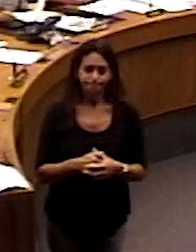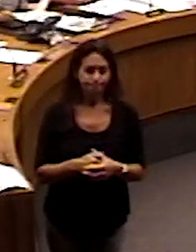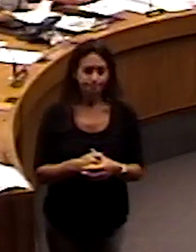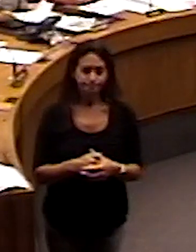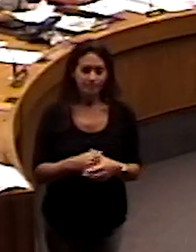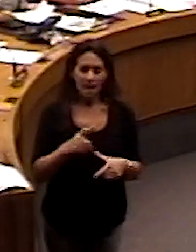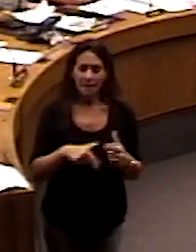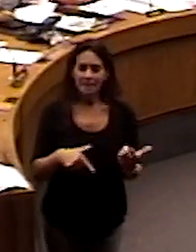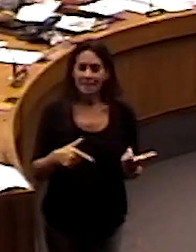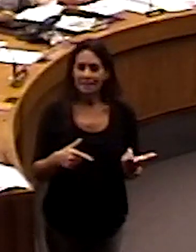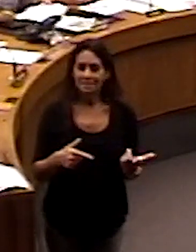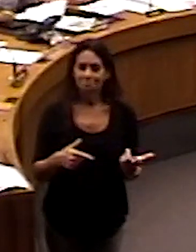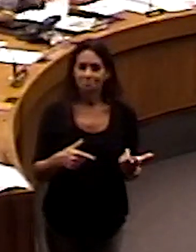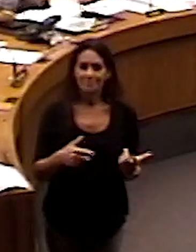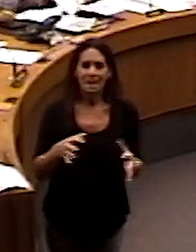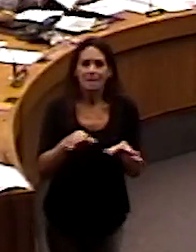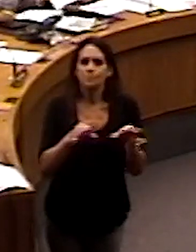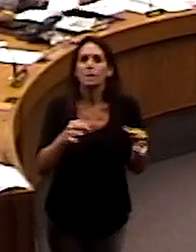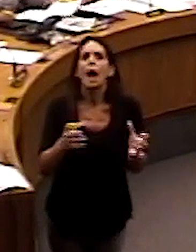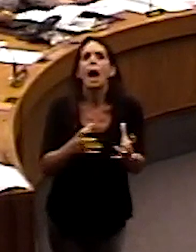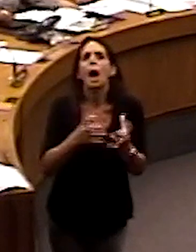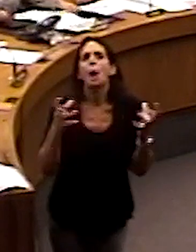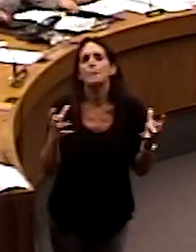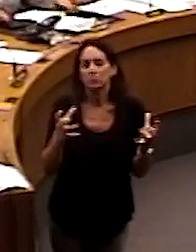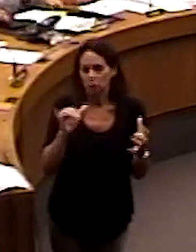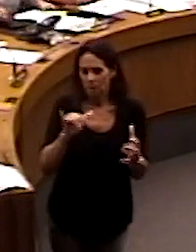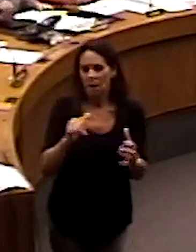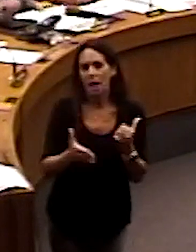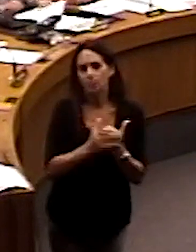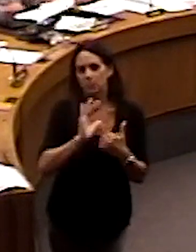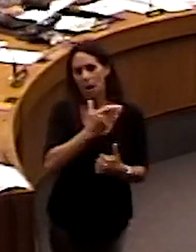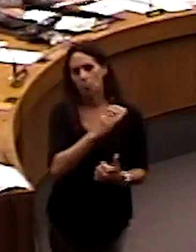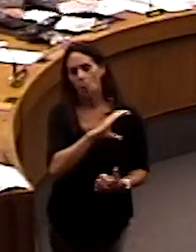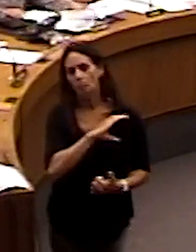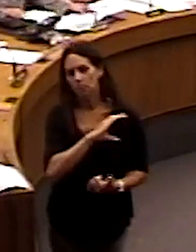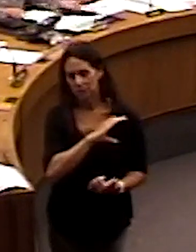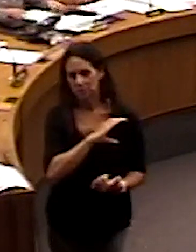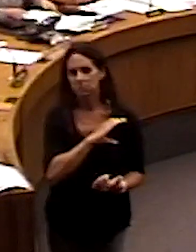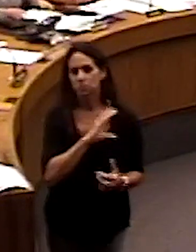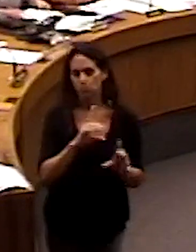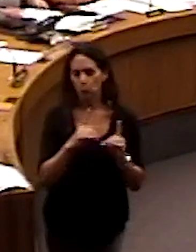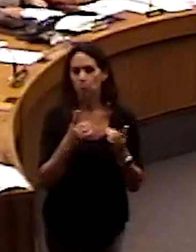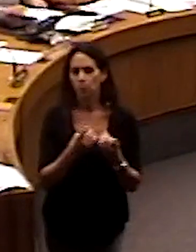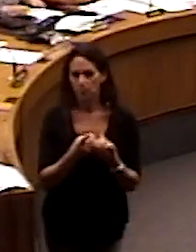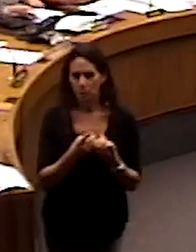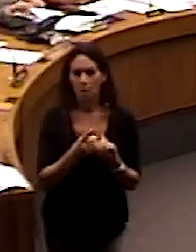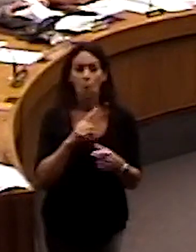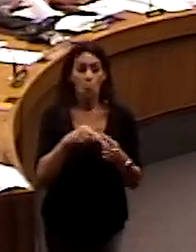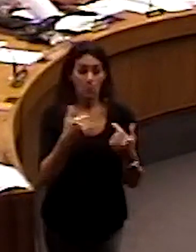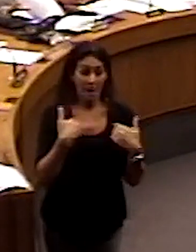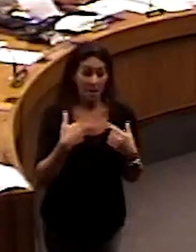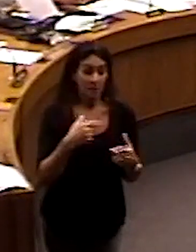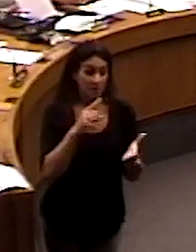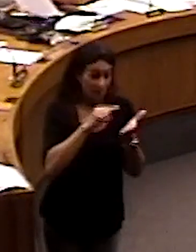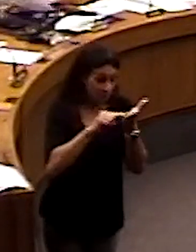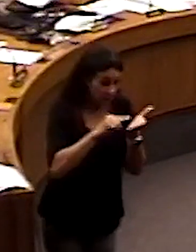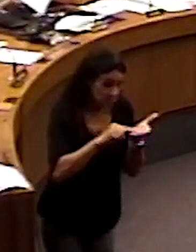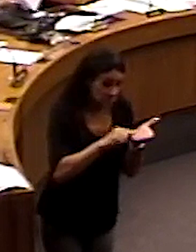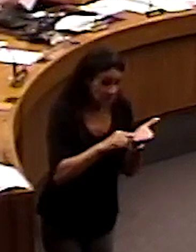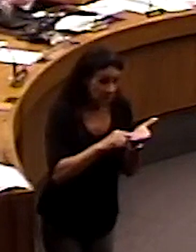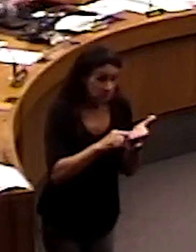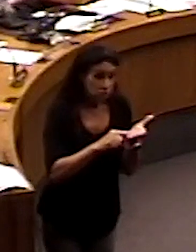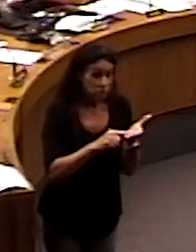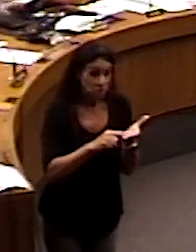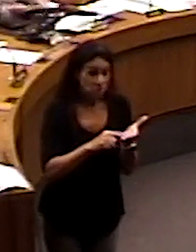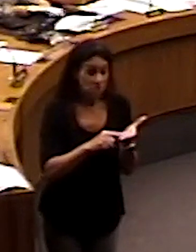how much that assists our officers, when they're dealing with the investigation, that's the result of